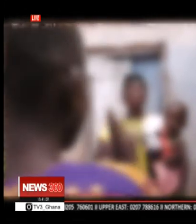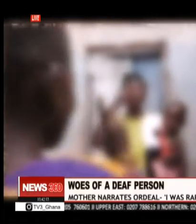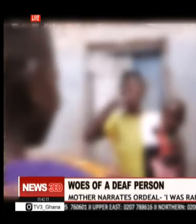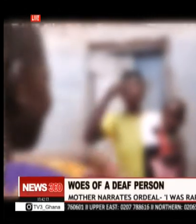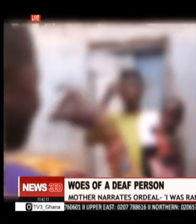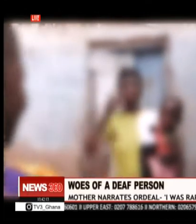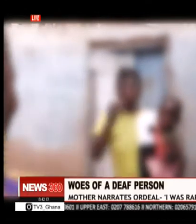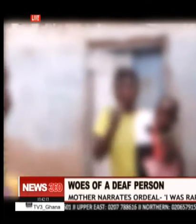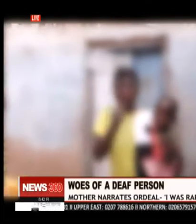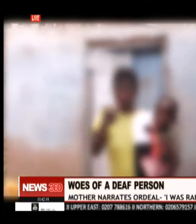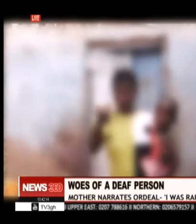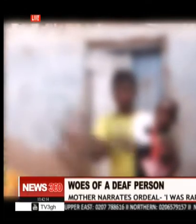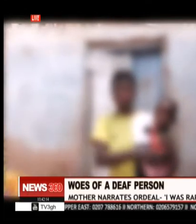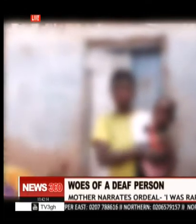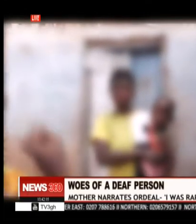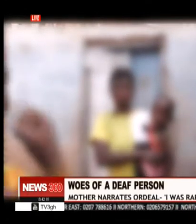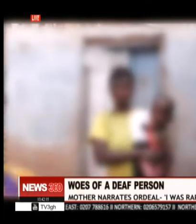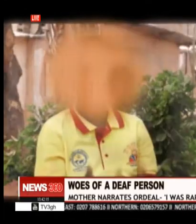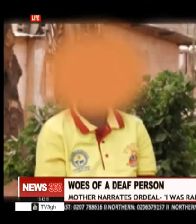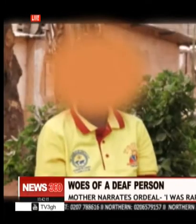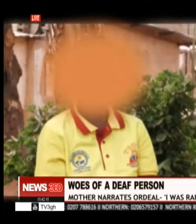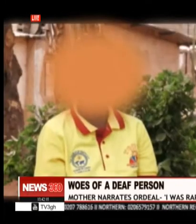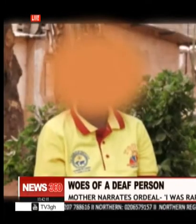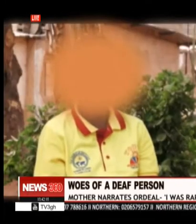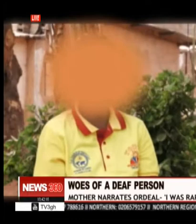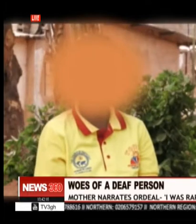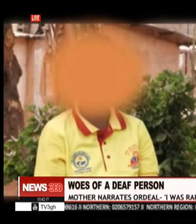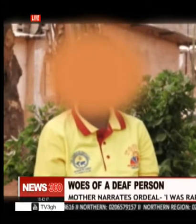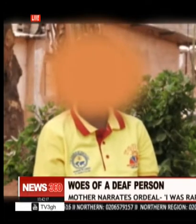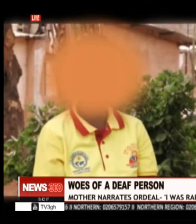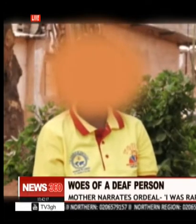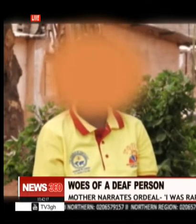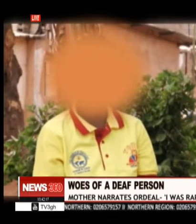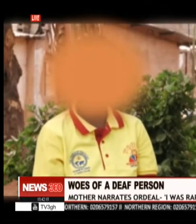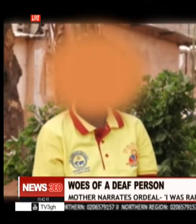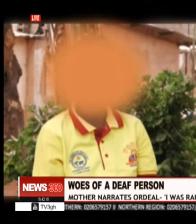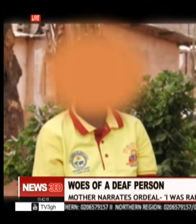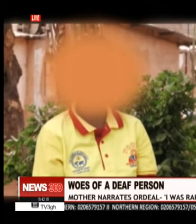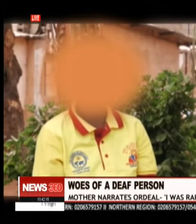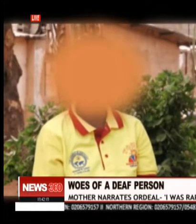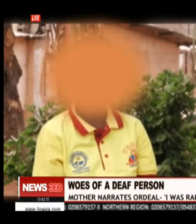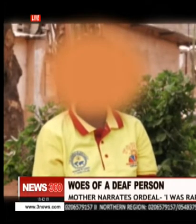and he refused responsibility said he has never touched me before